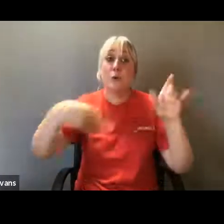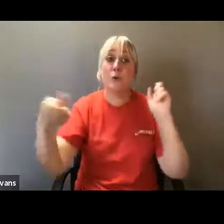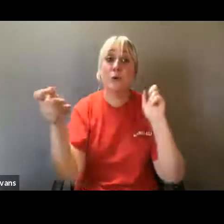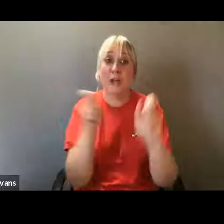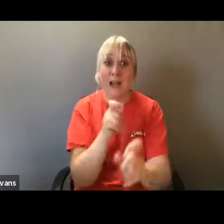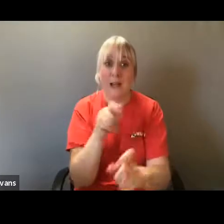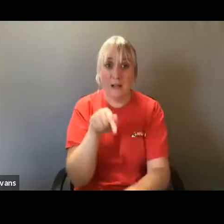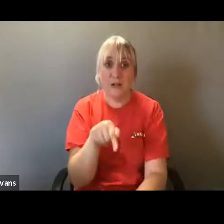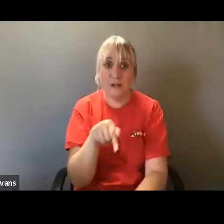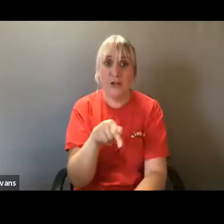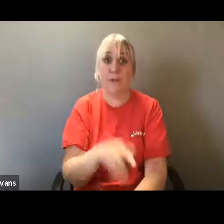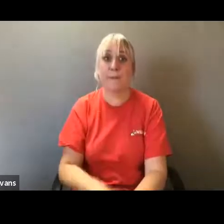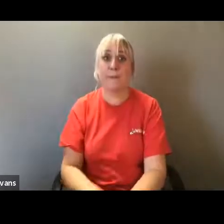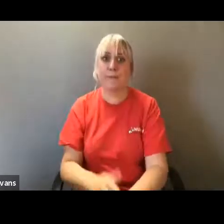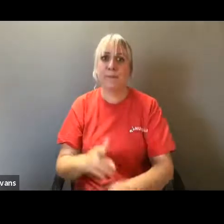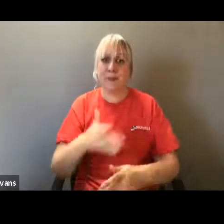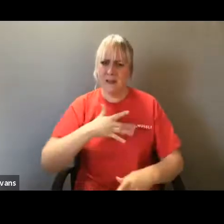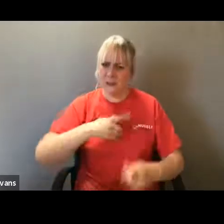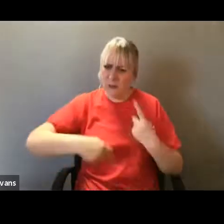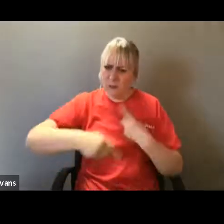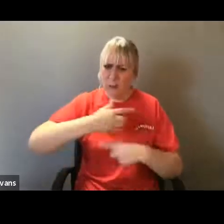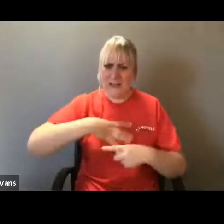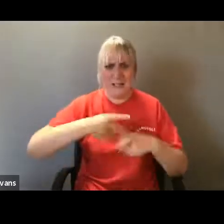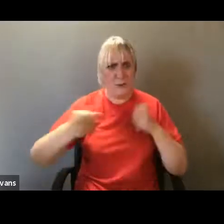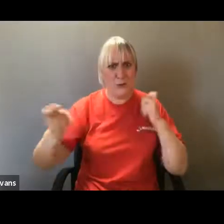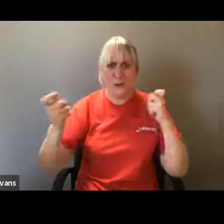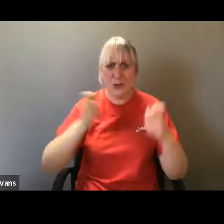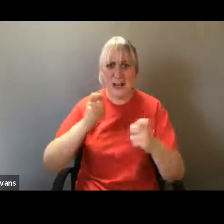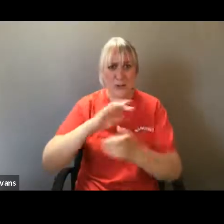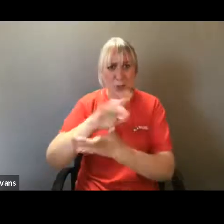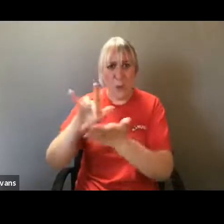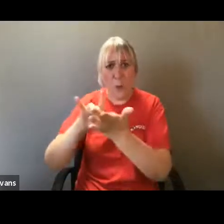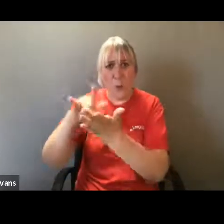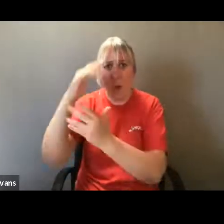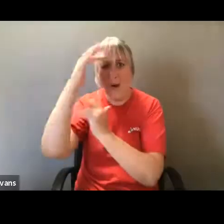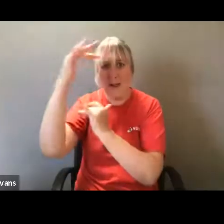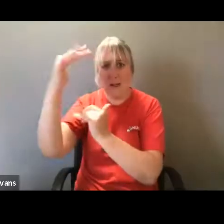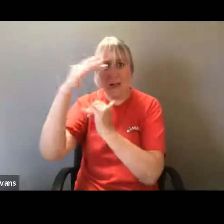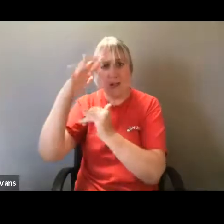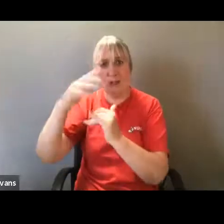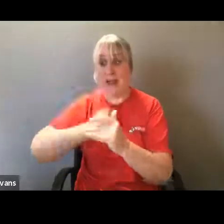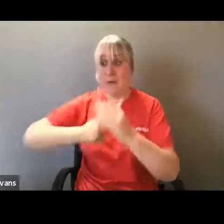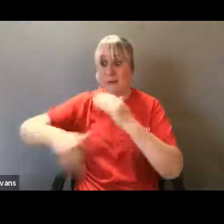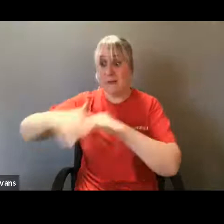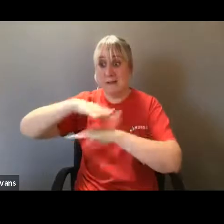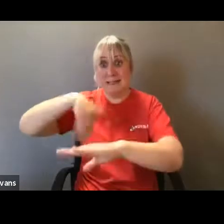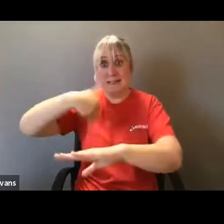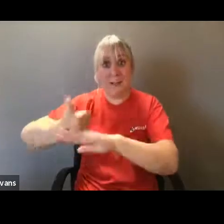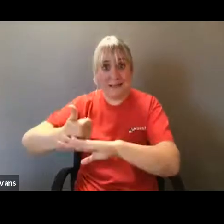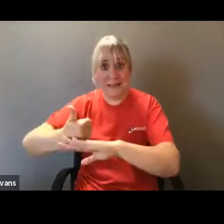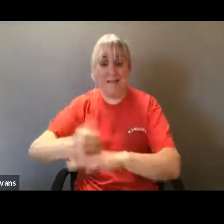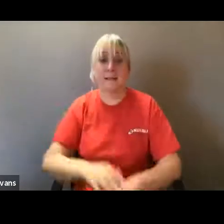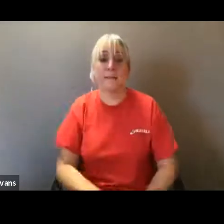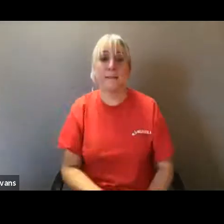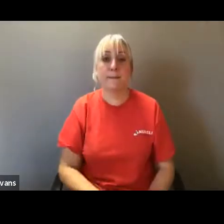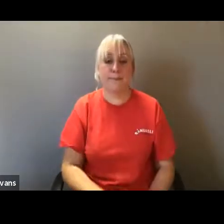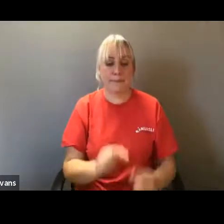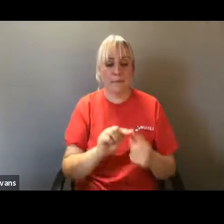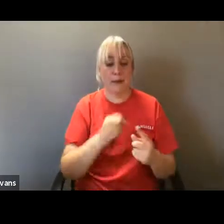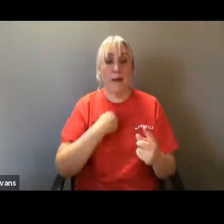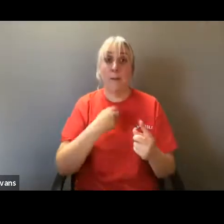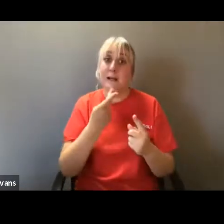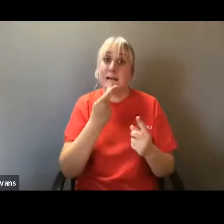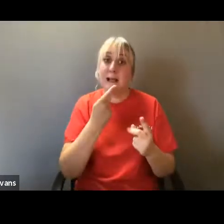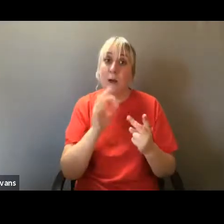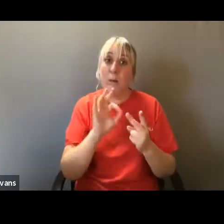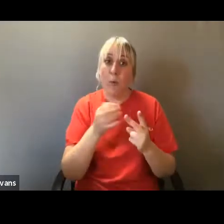In fact, changing the core ideology on which our society is based. My second point is to suggest that we need a